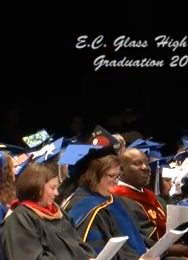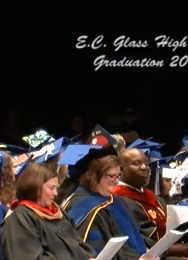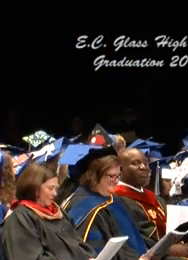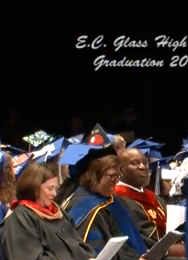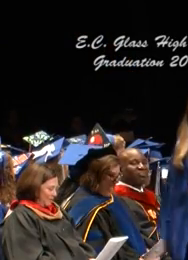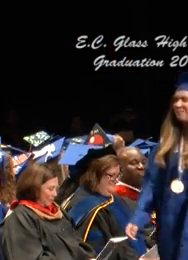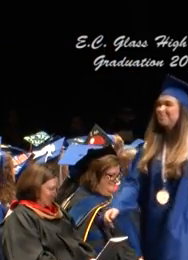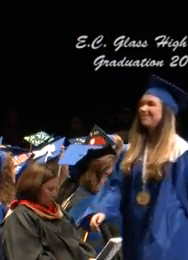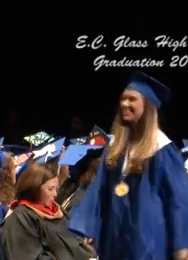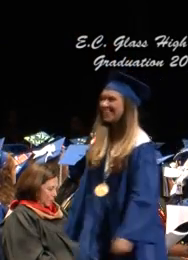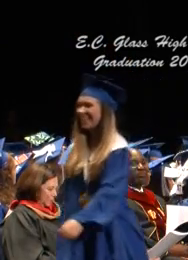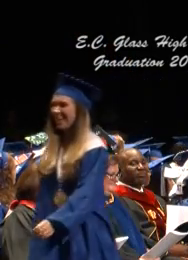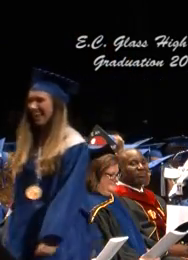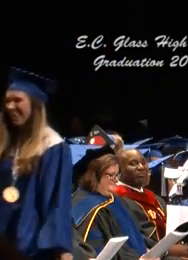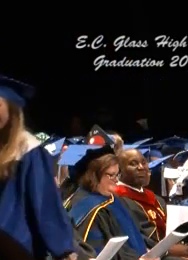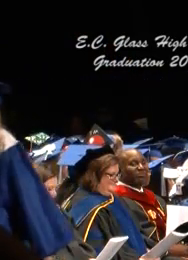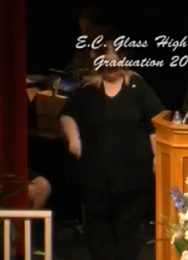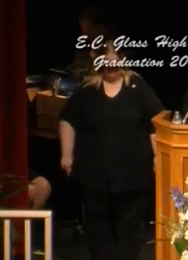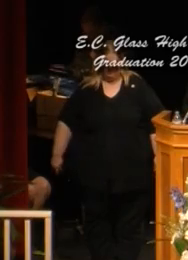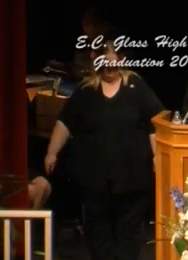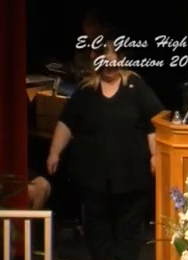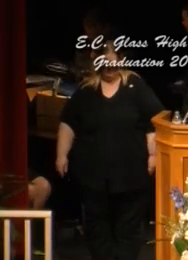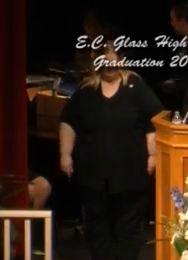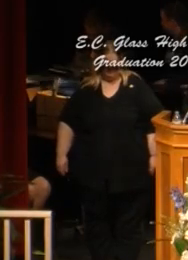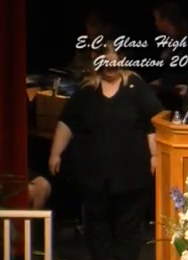DeAndre Montrell Hunt.